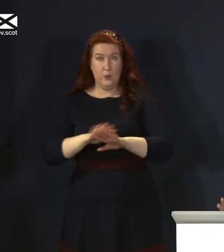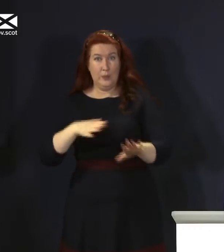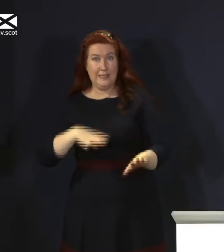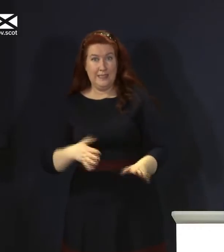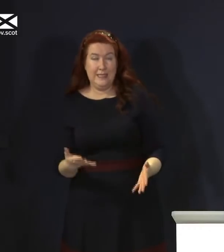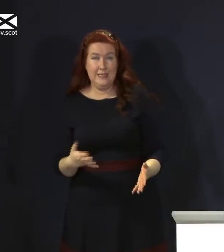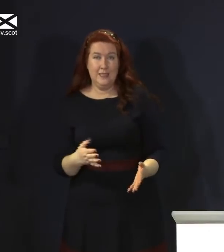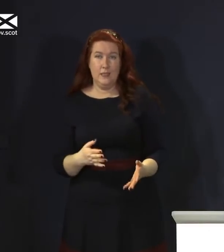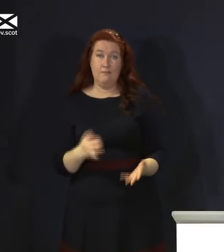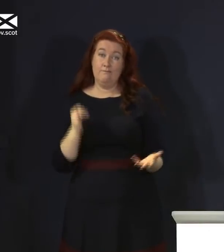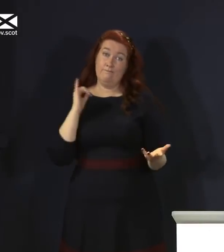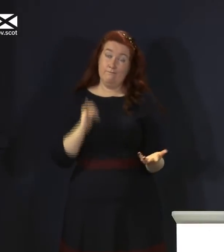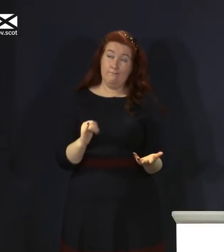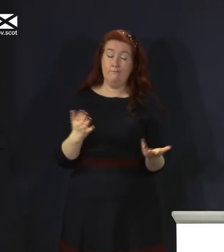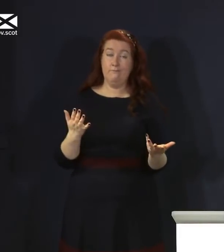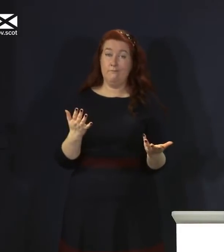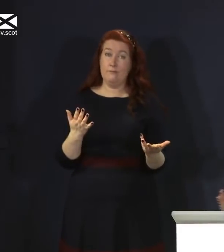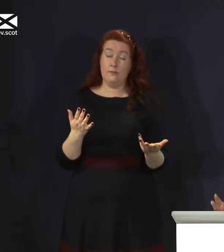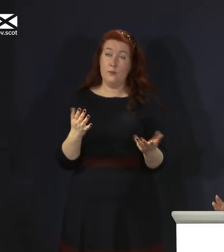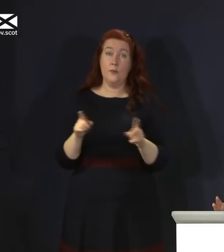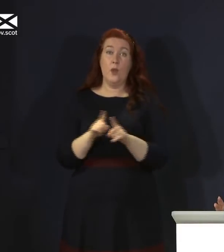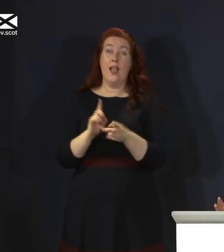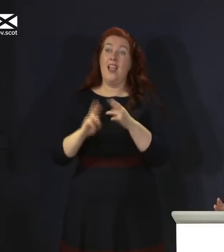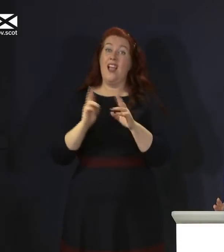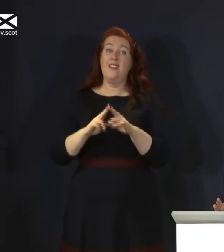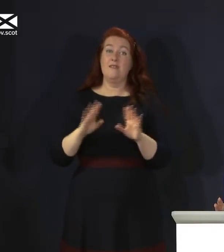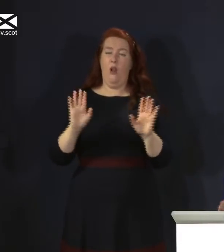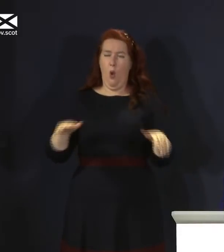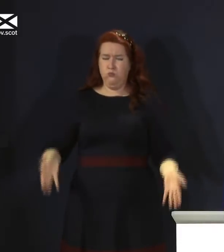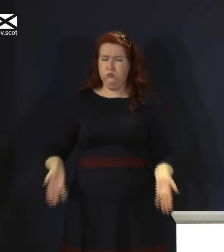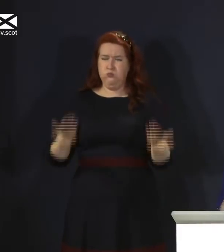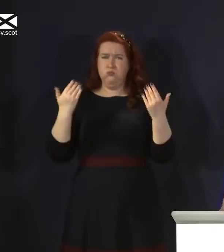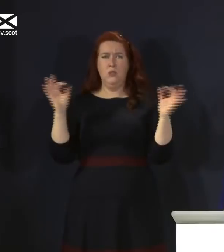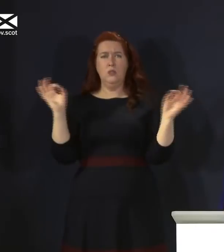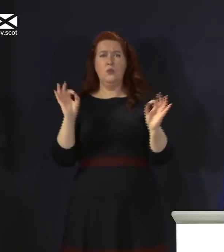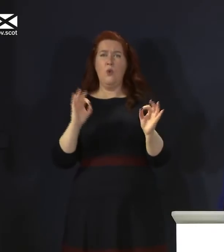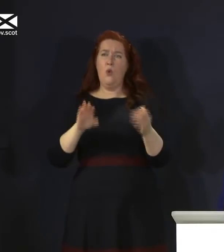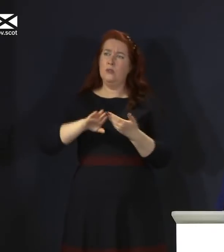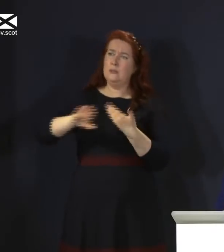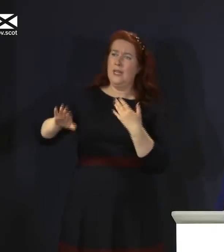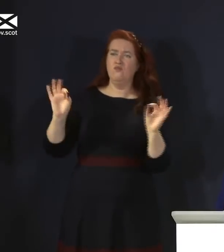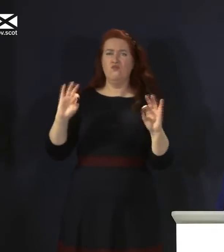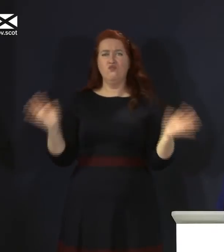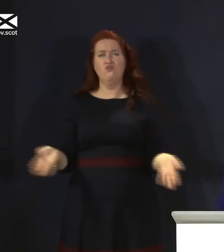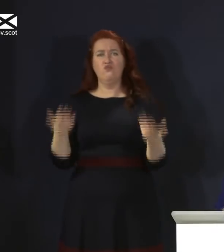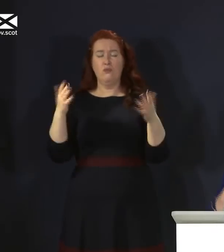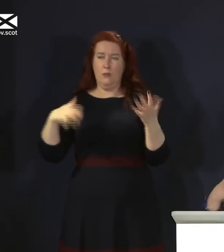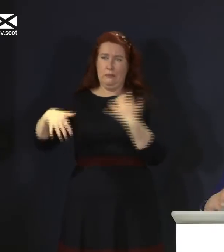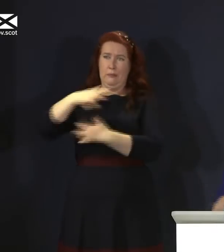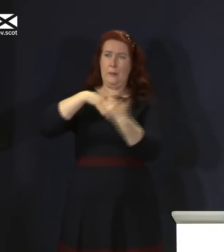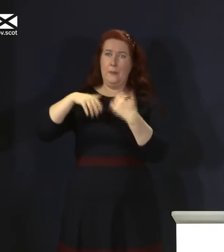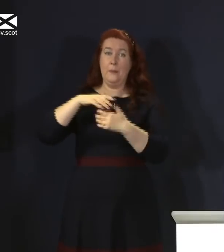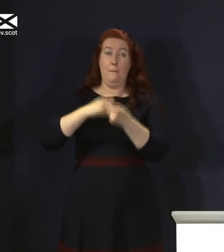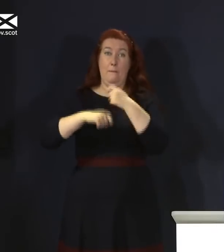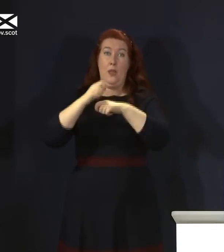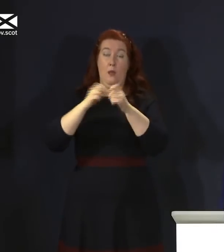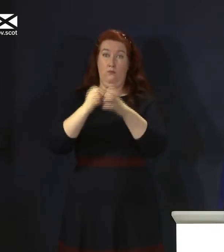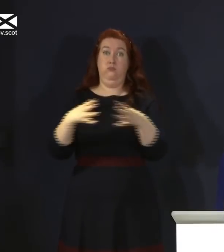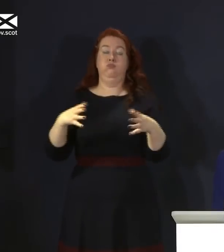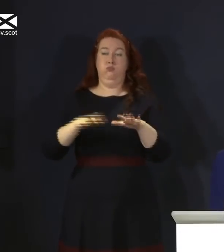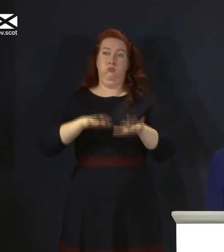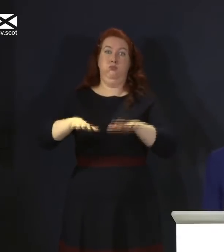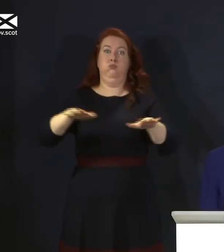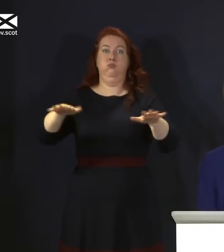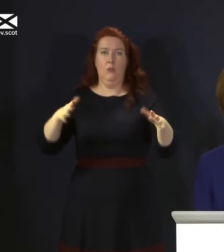necessary. But the converse of that is true. If we don't have any physical distancing and there are outbreaks, and those outbreaks seed wider community